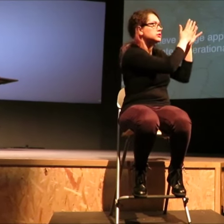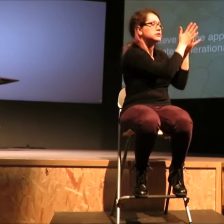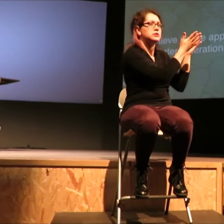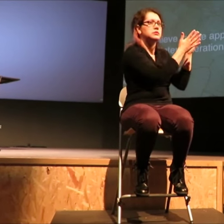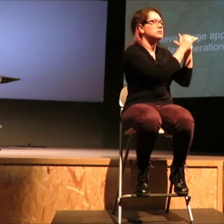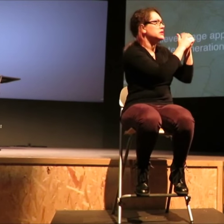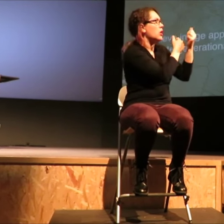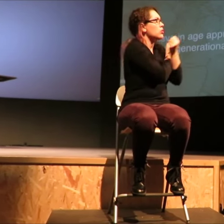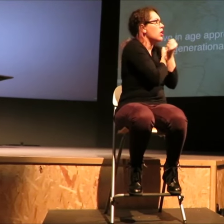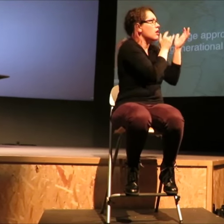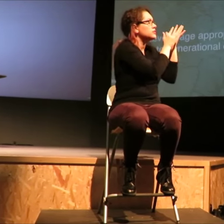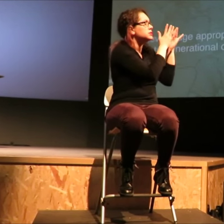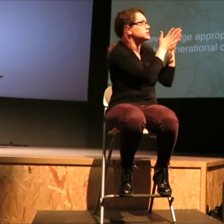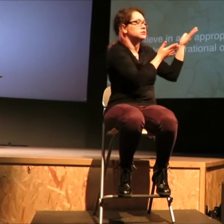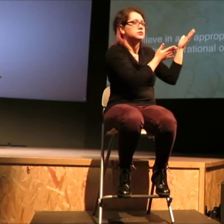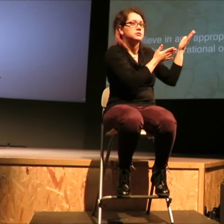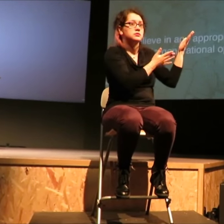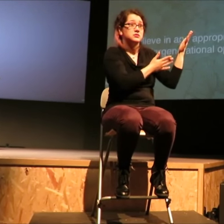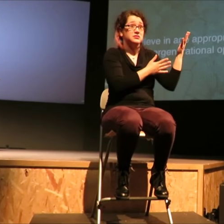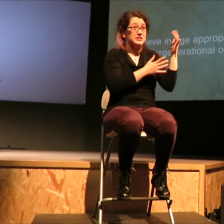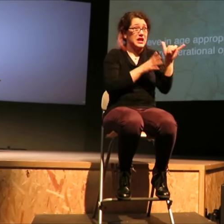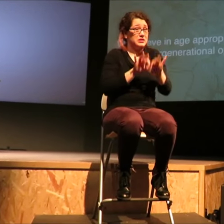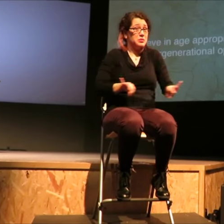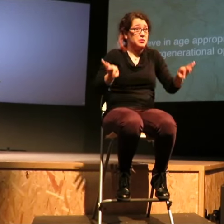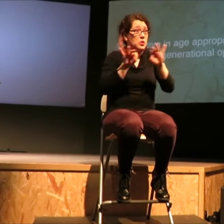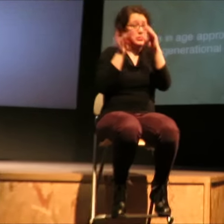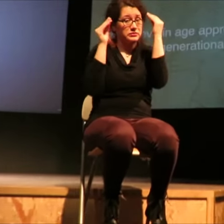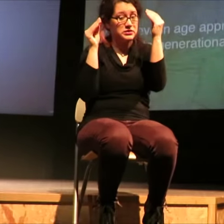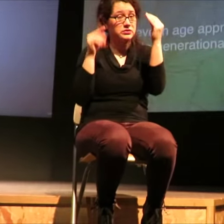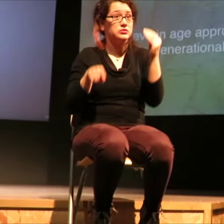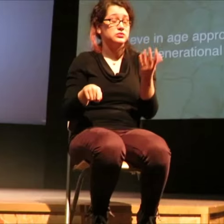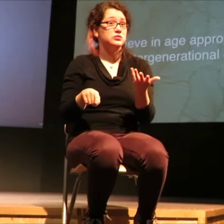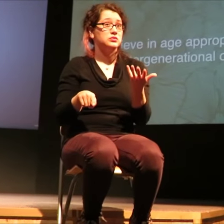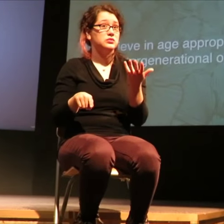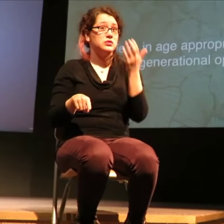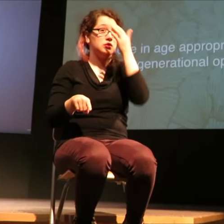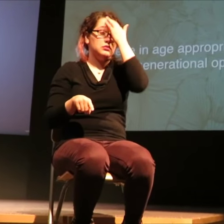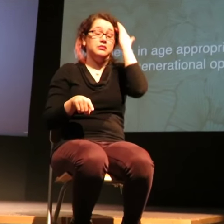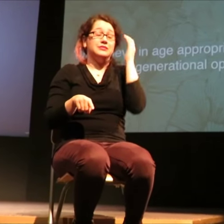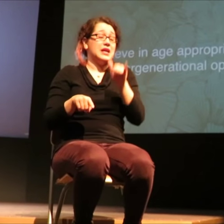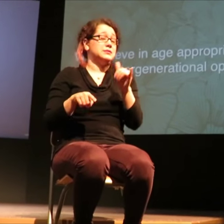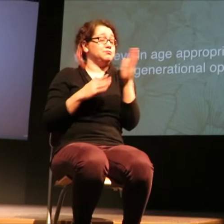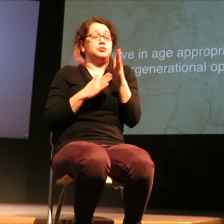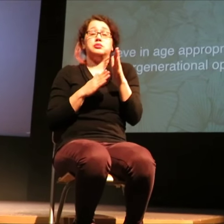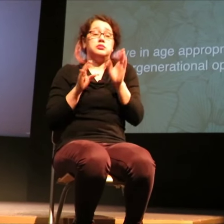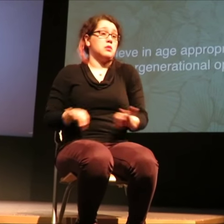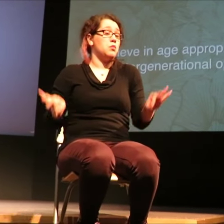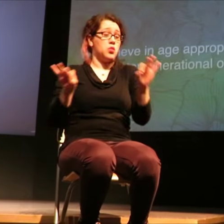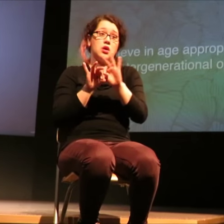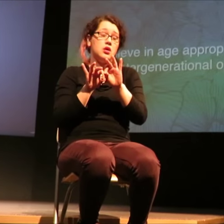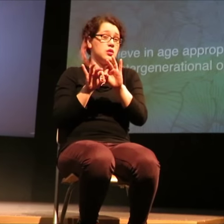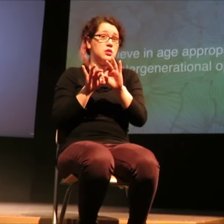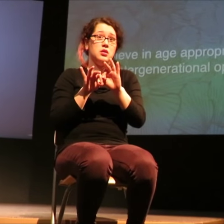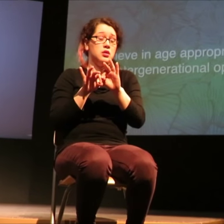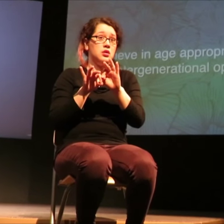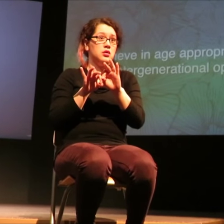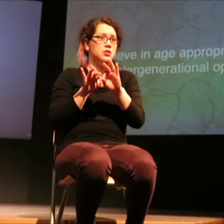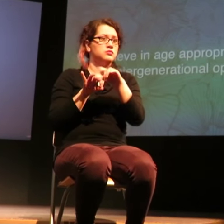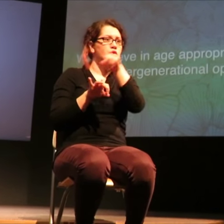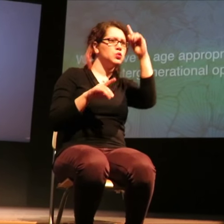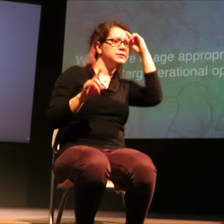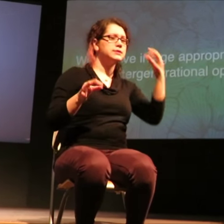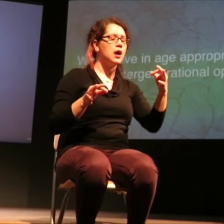to love Jesus. I would say I don't know something that is more important than that. To